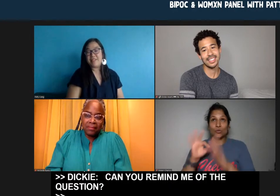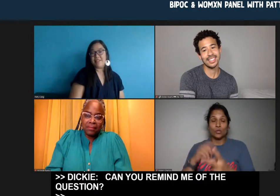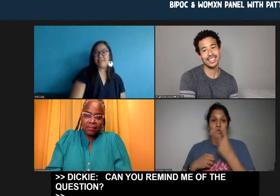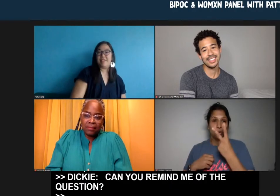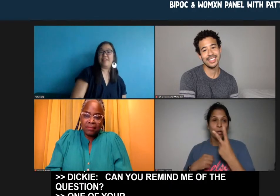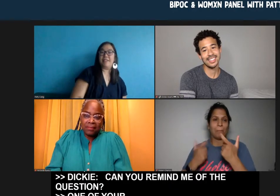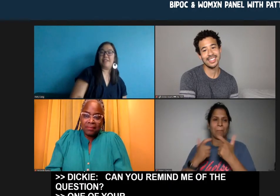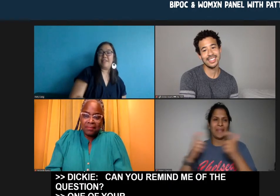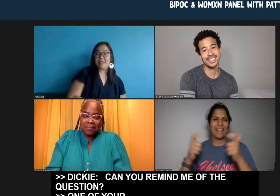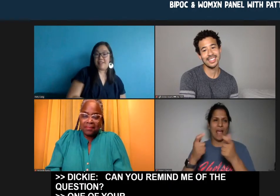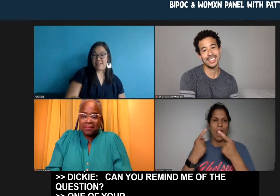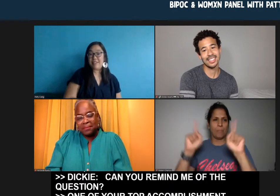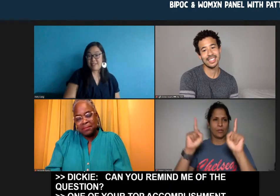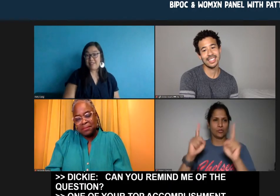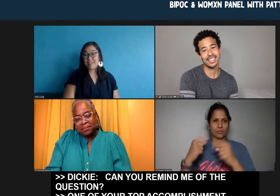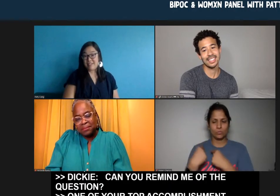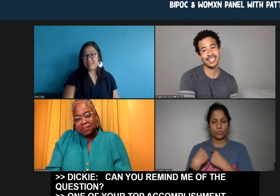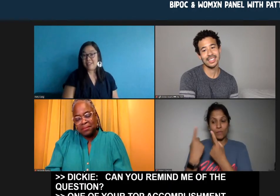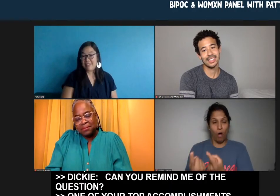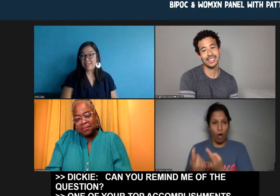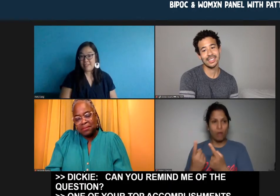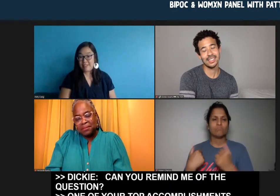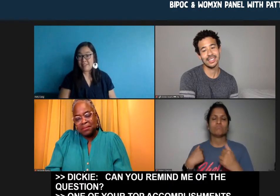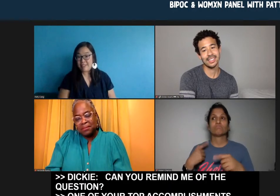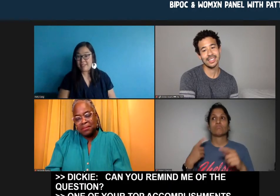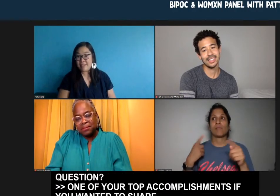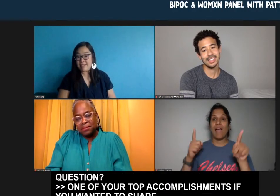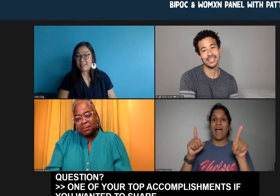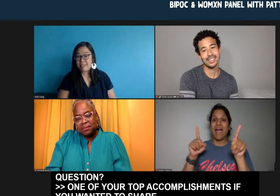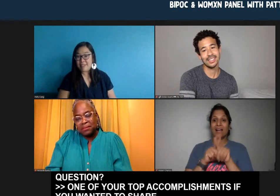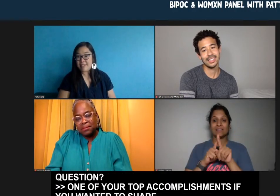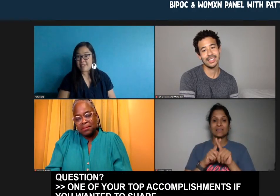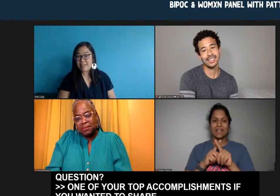Oh, I'll choose two big accomplishments so far.